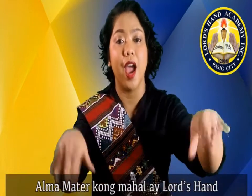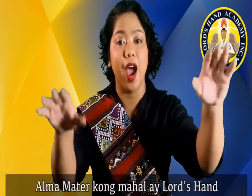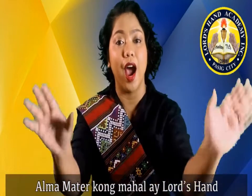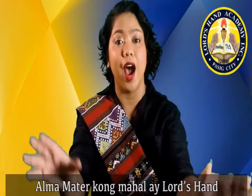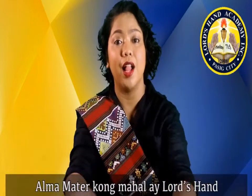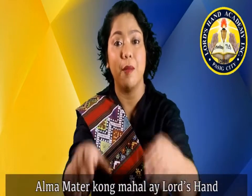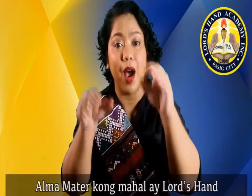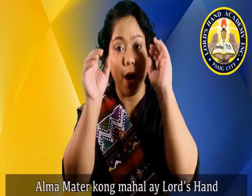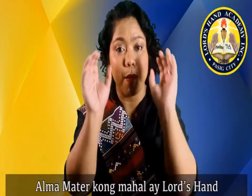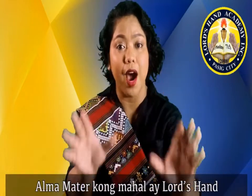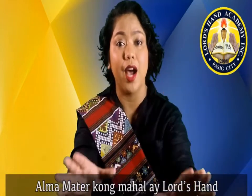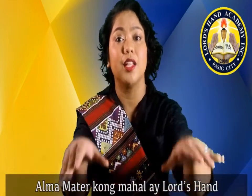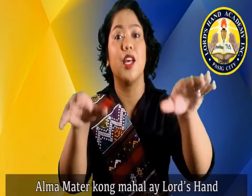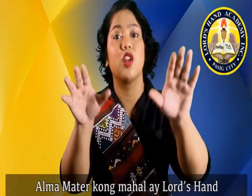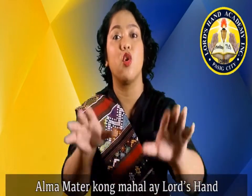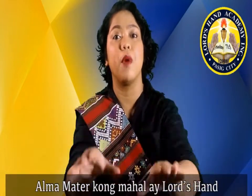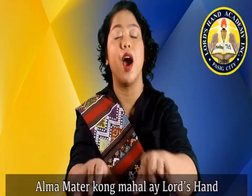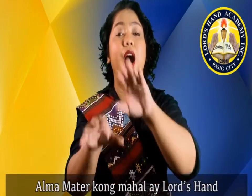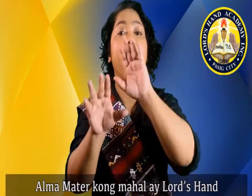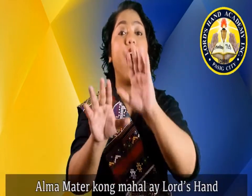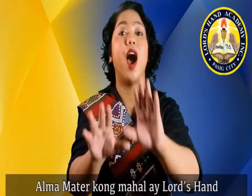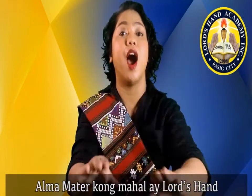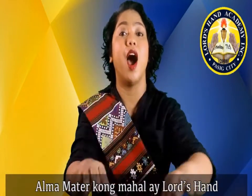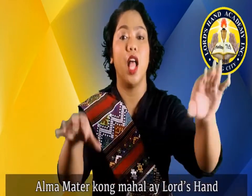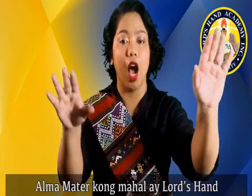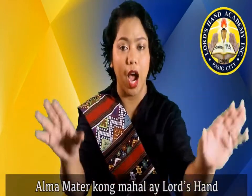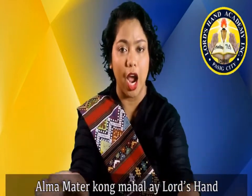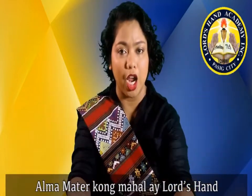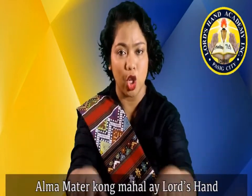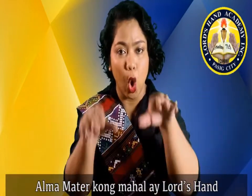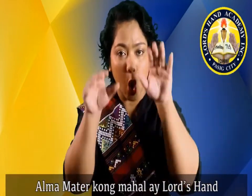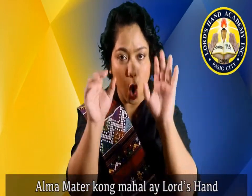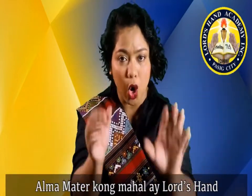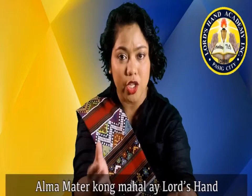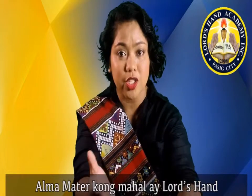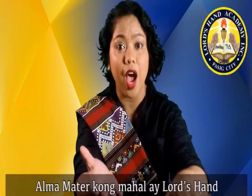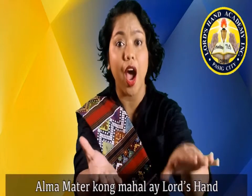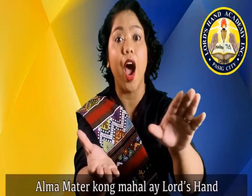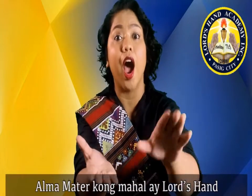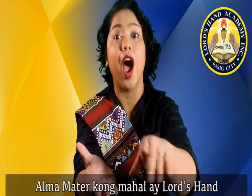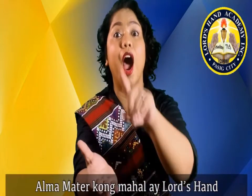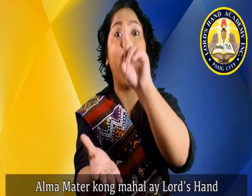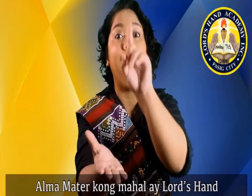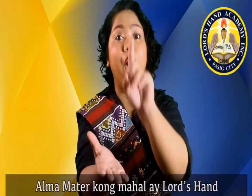kamay, alma mater kong mahal ay Lord's